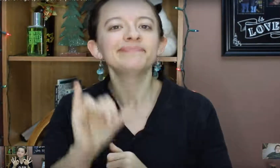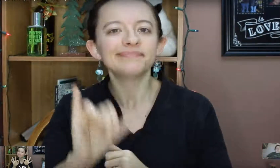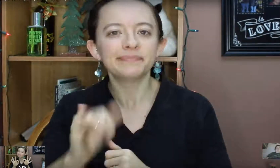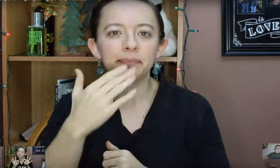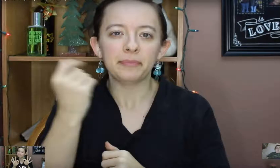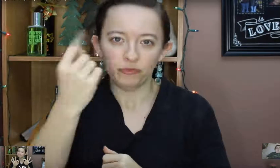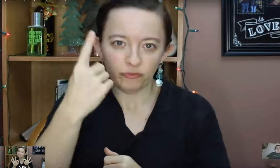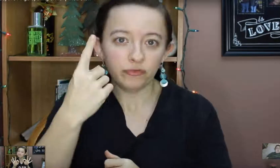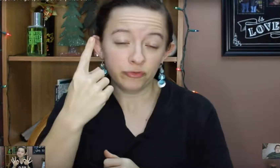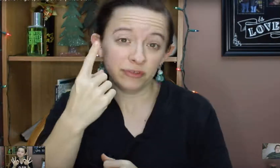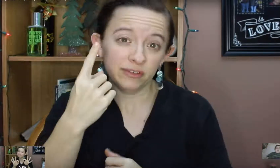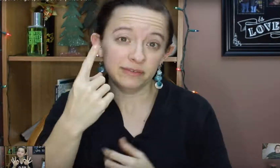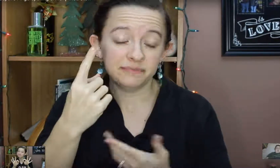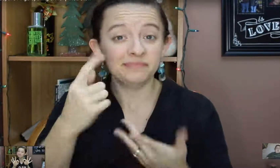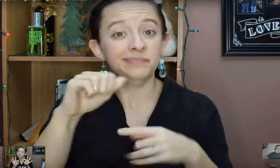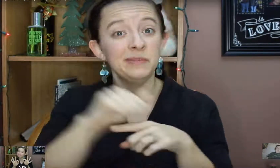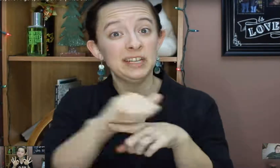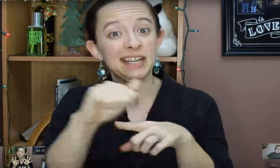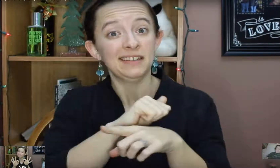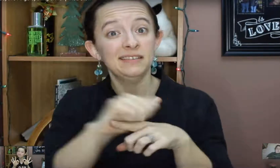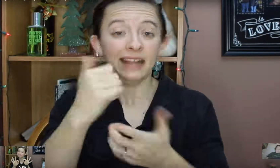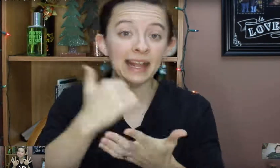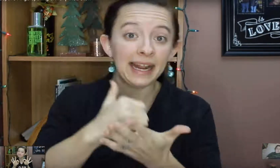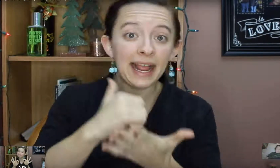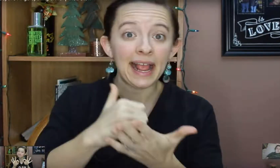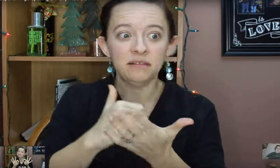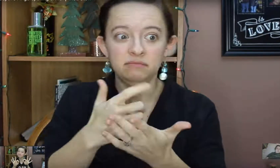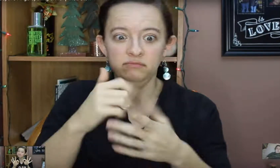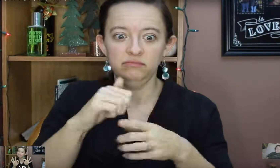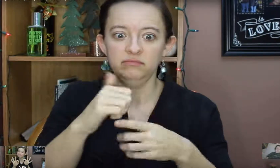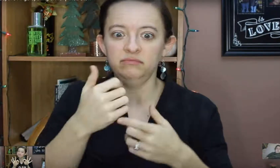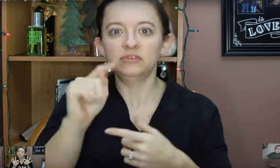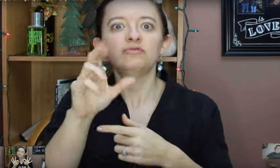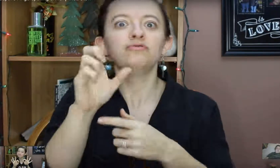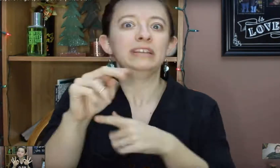more experienced, that's the best thing to do. It's practice and ask for help.